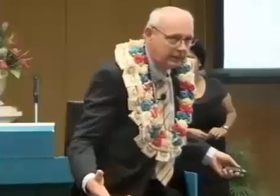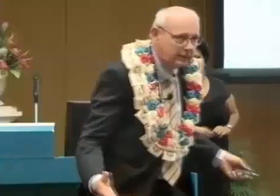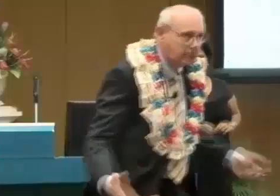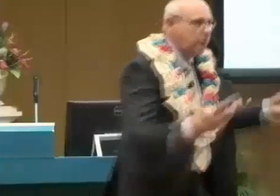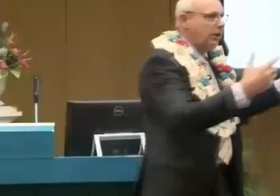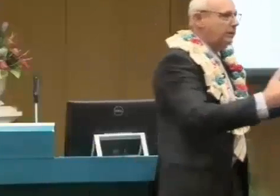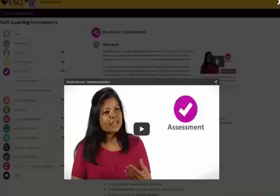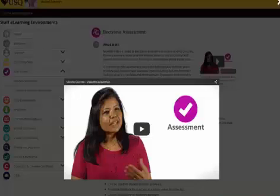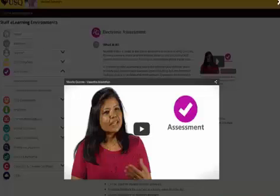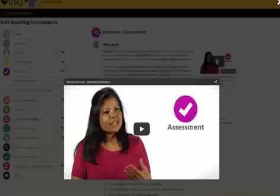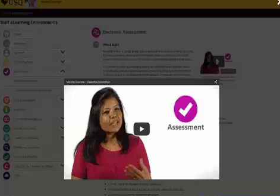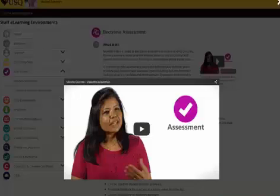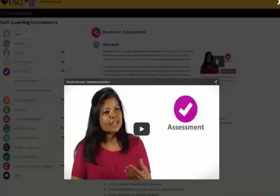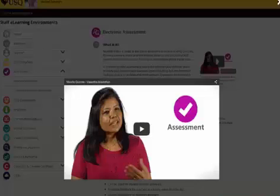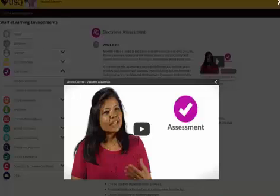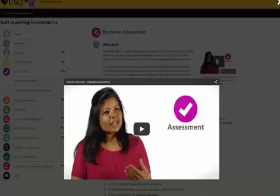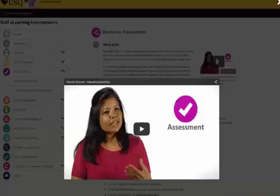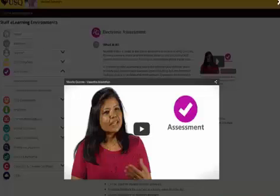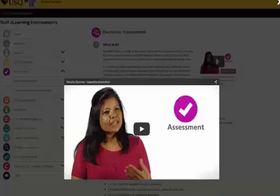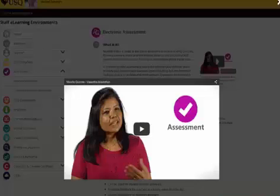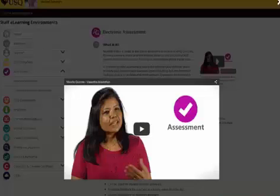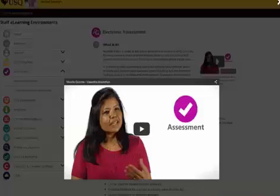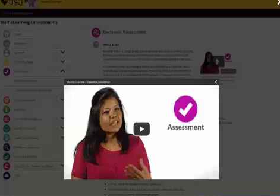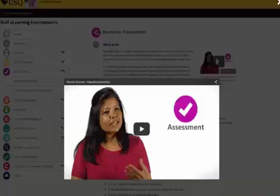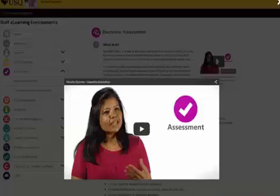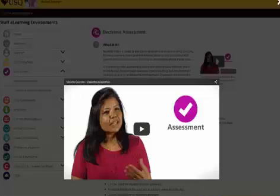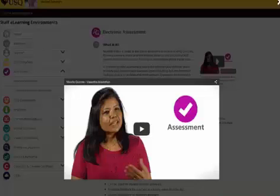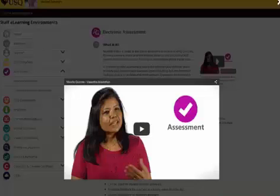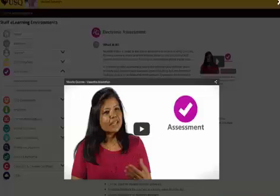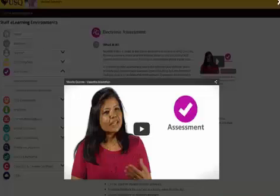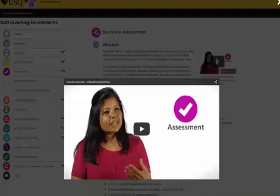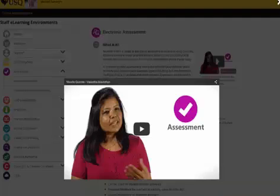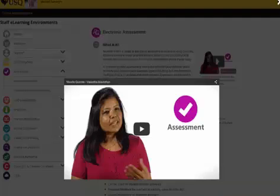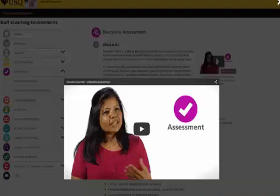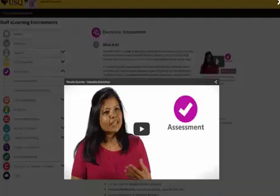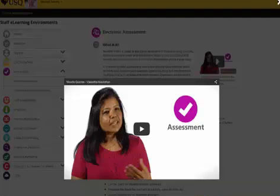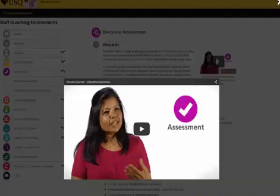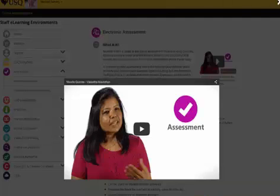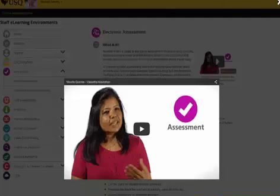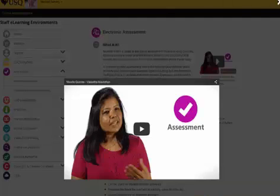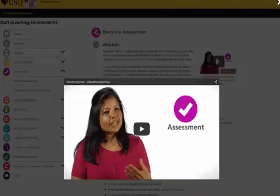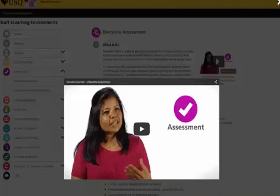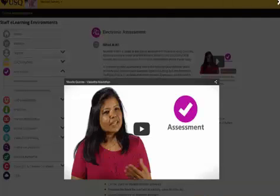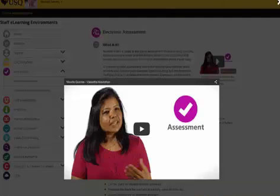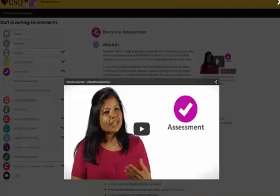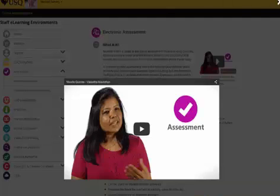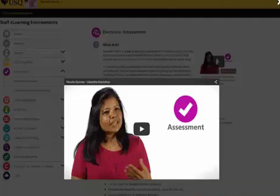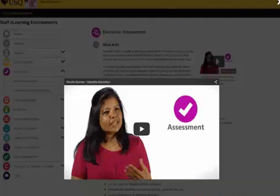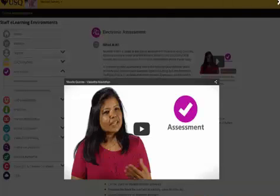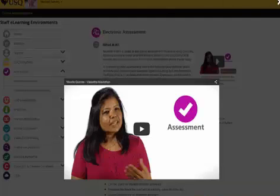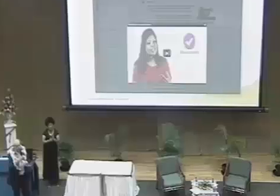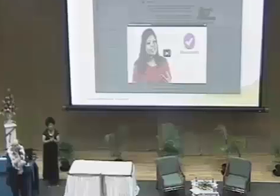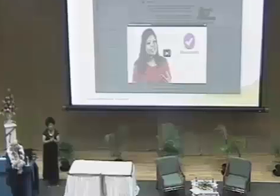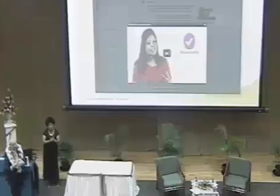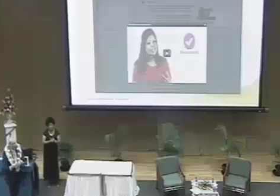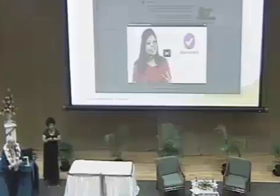lecture. Don't do the lecture recording for 2 hours, stick that up there and expect them to learn. It doesn't happen. You need